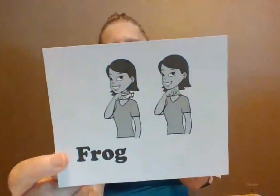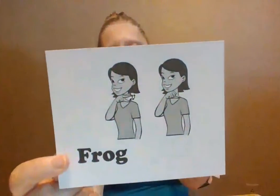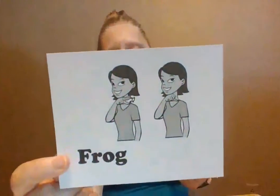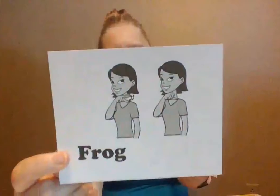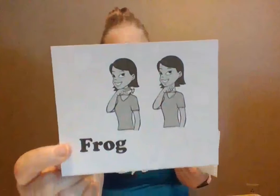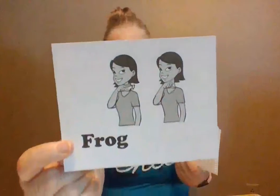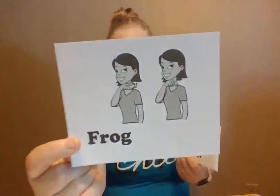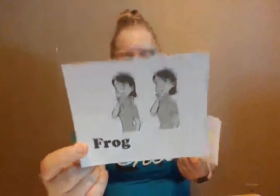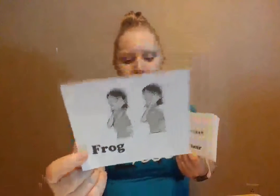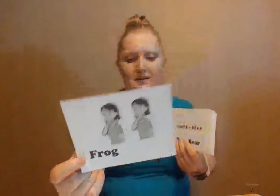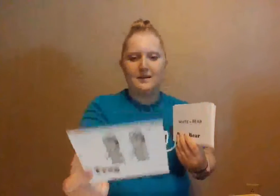Great job, guys.